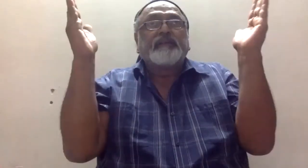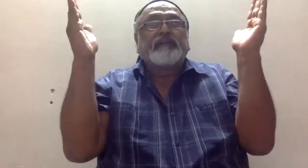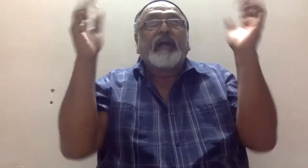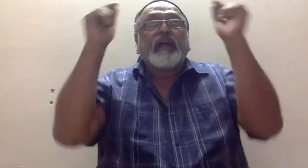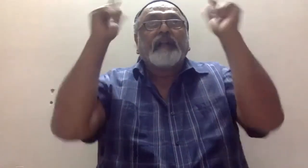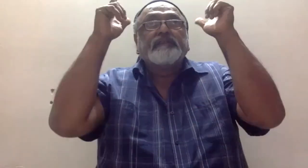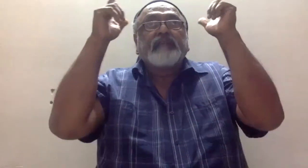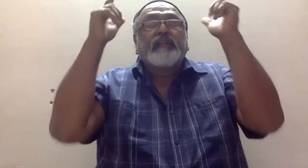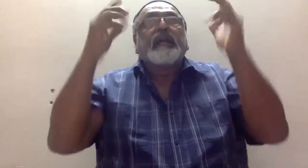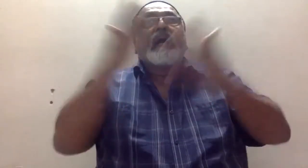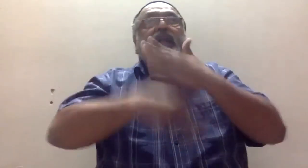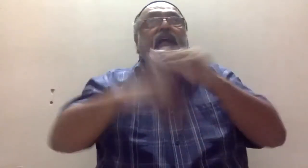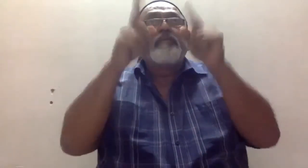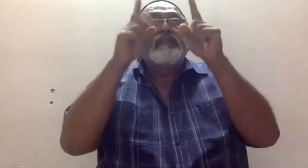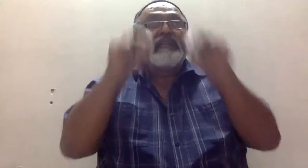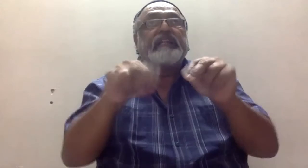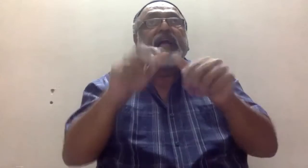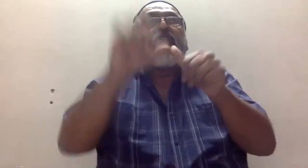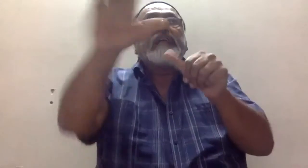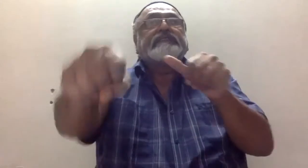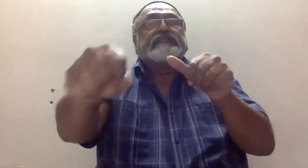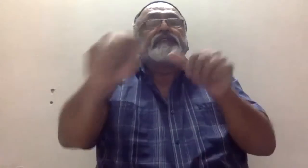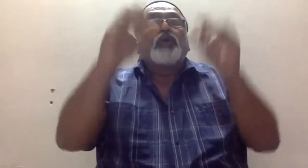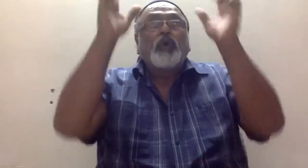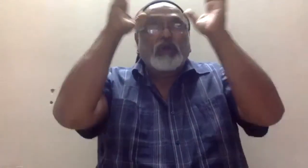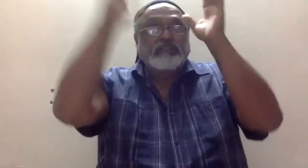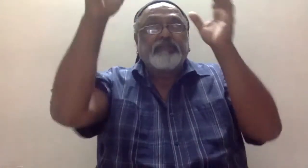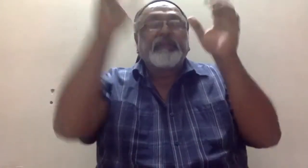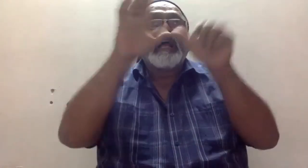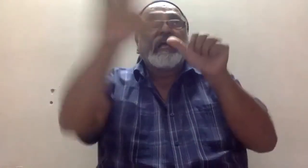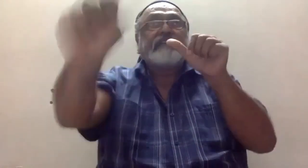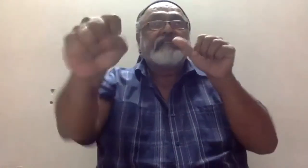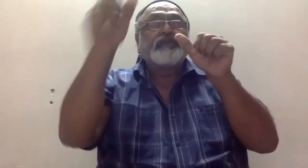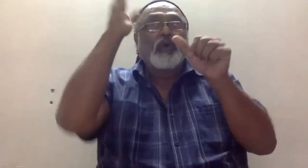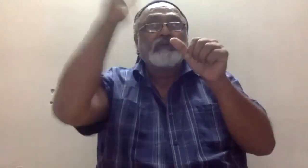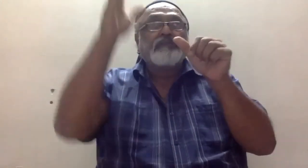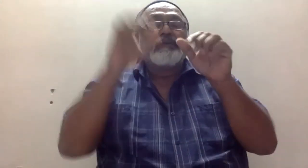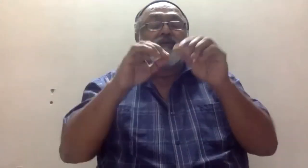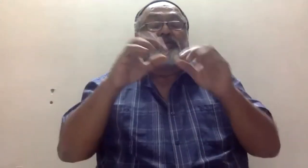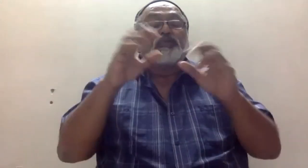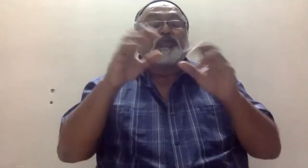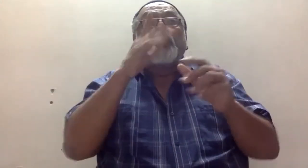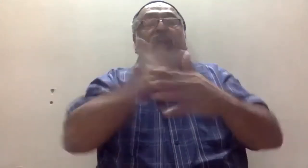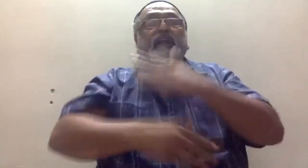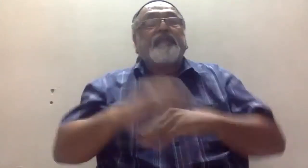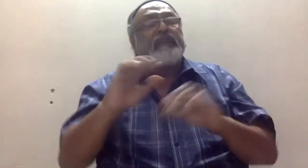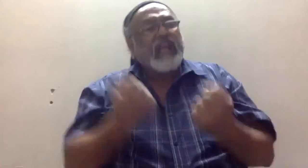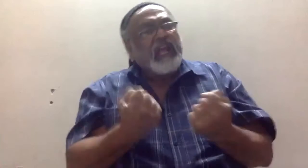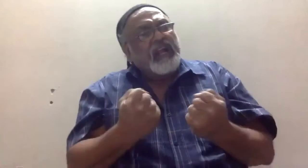accepting and understanding that people with disabilities can perform, have abilities, can perform on equal basis